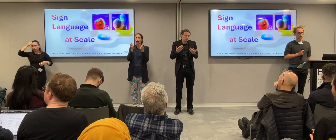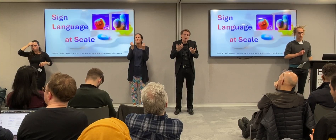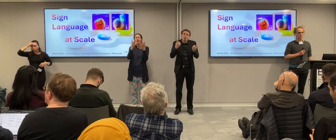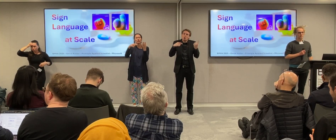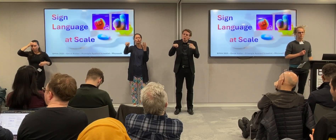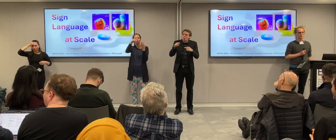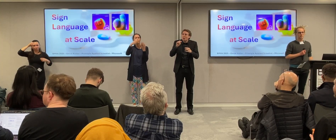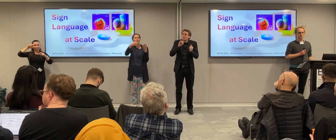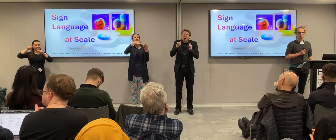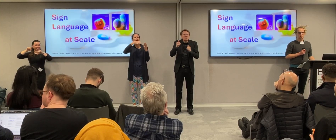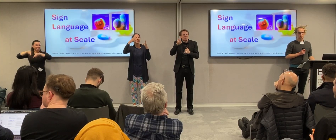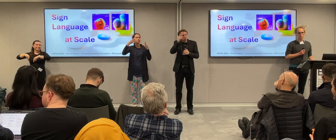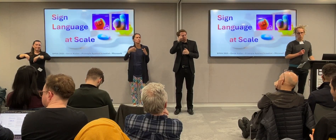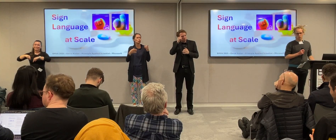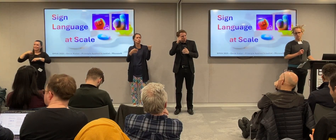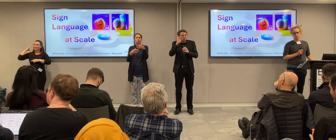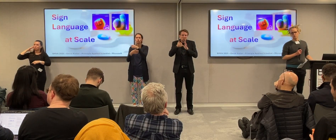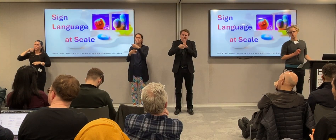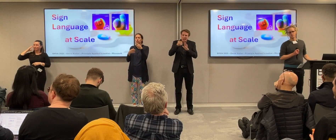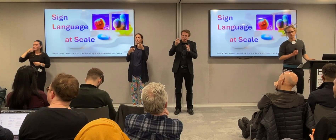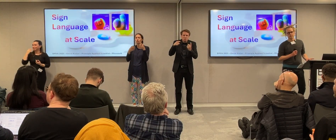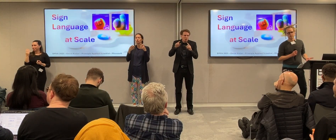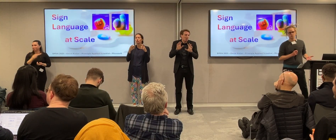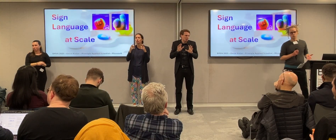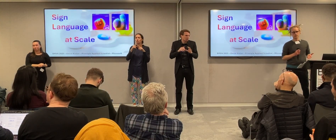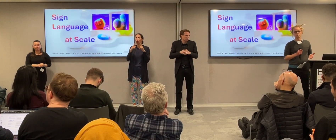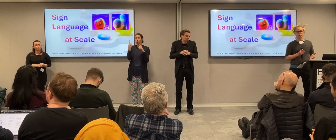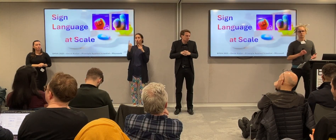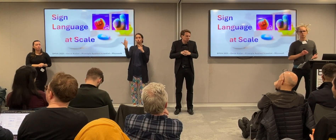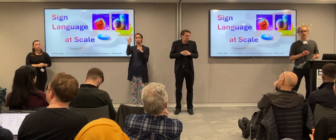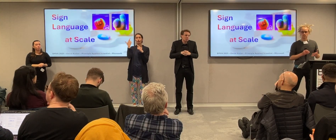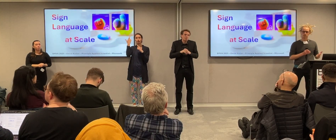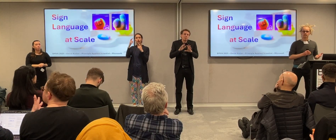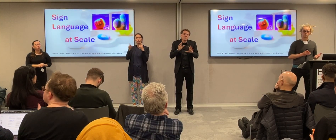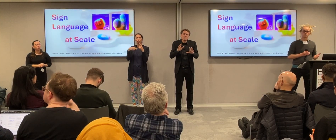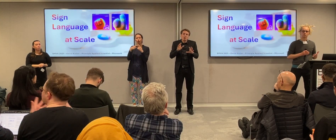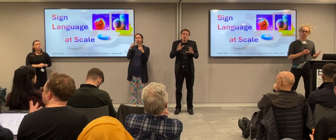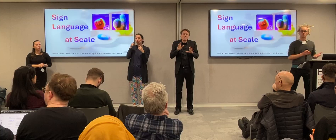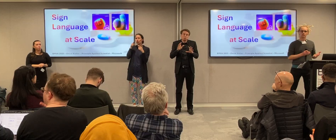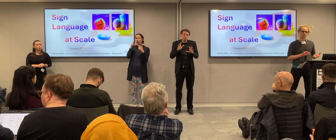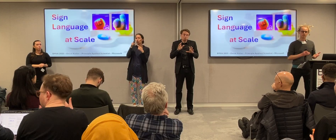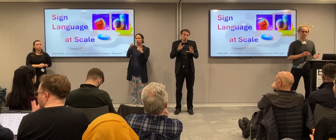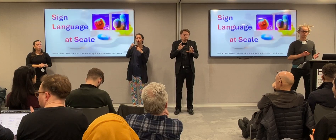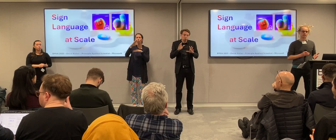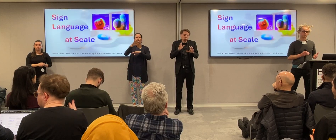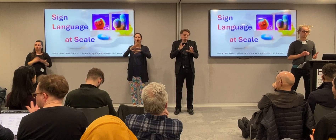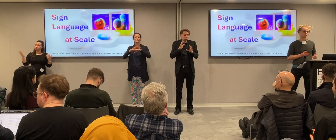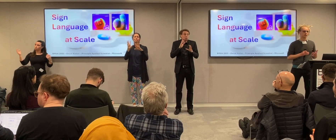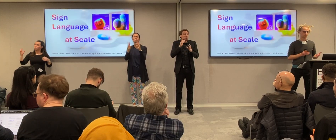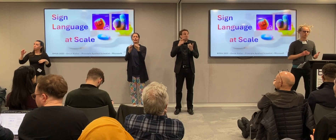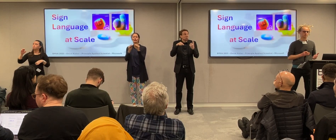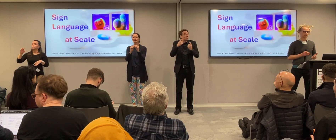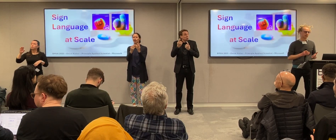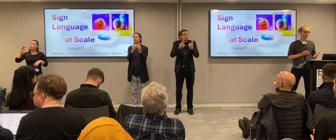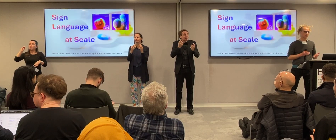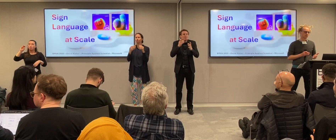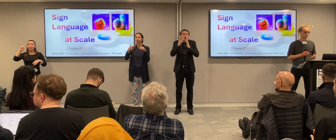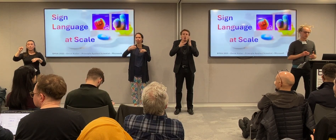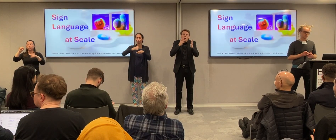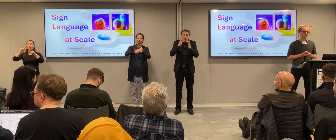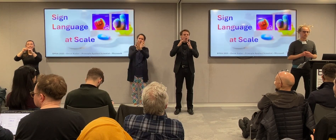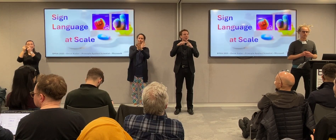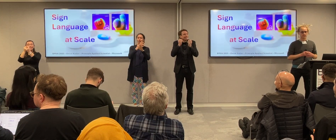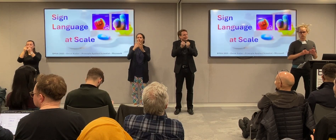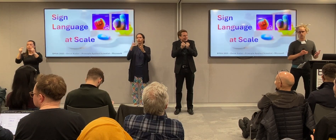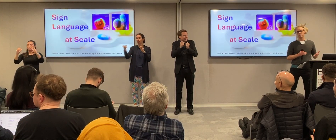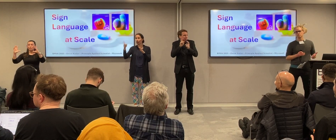sense. One of the reasons is like when you're on a meeting and there's a deaf person in that meeting as